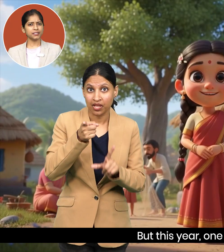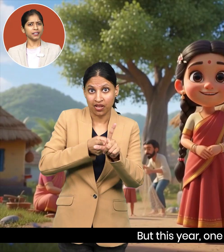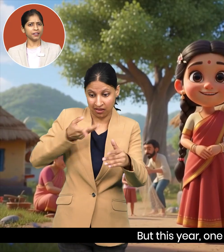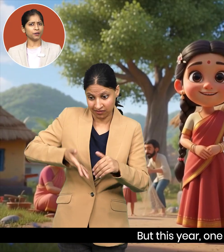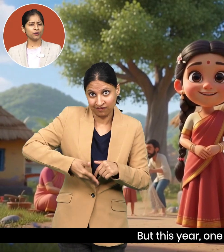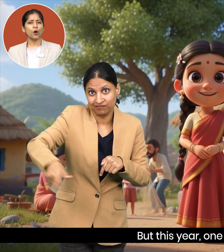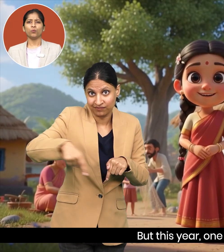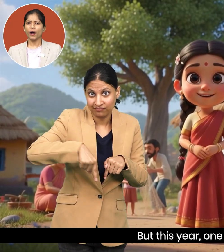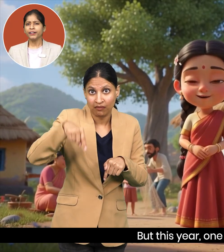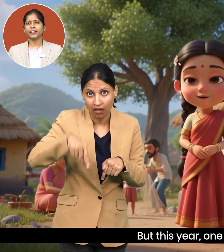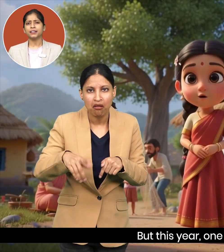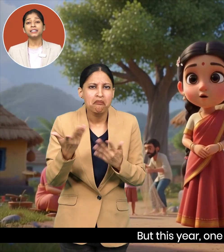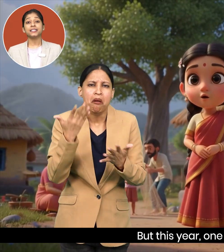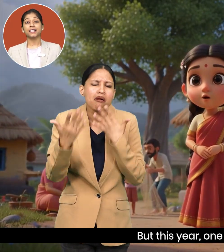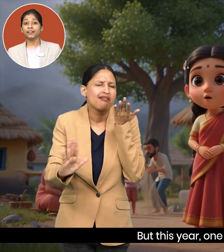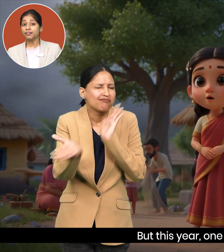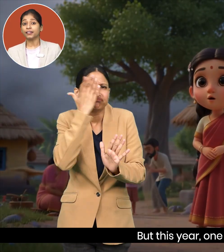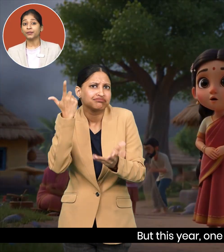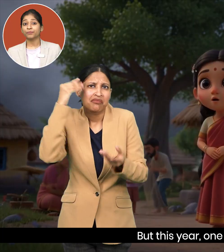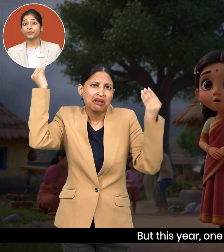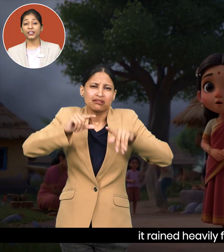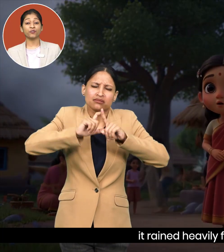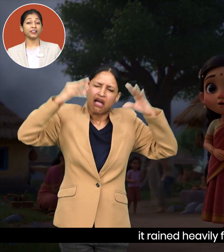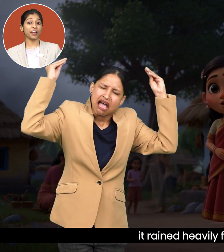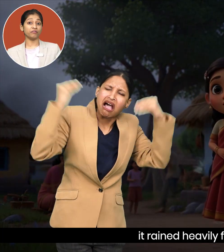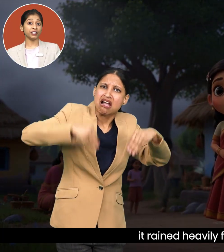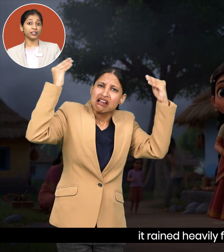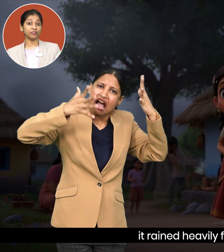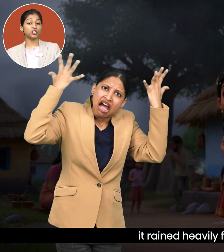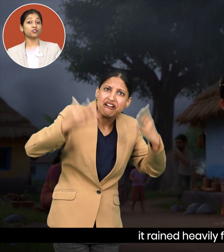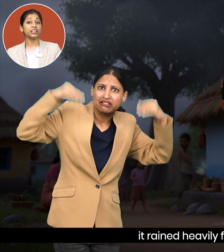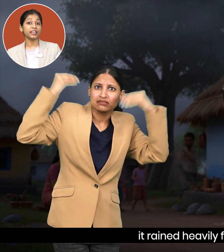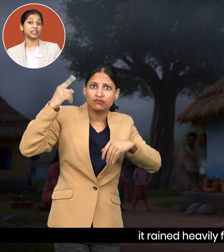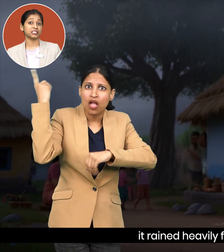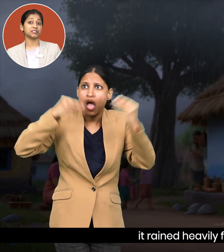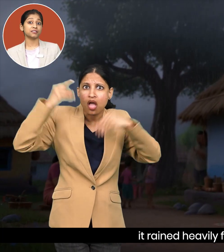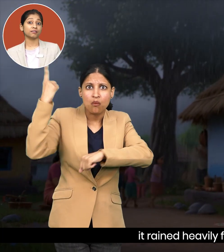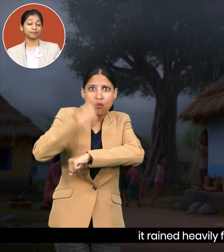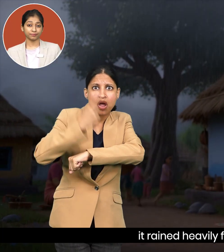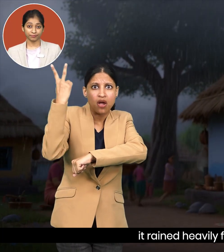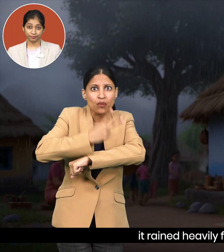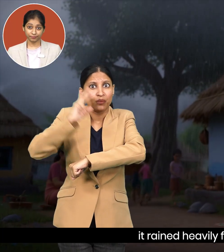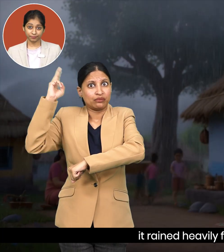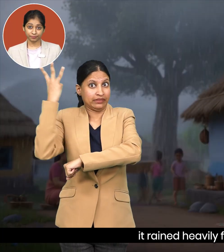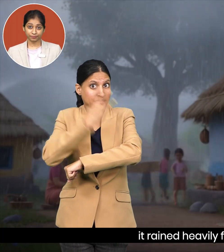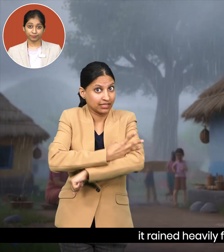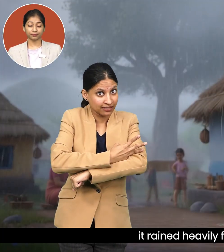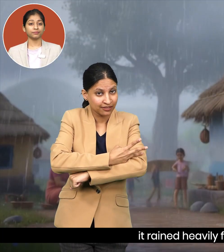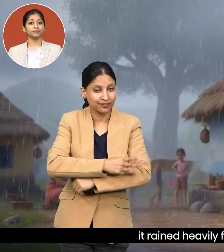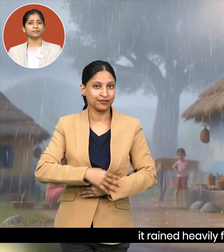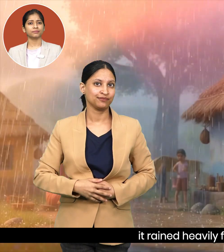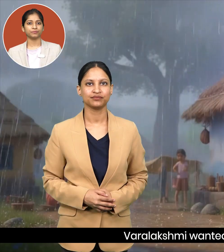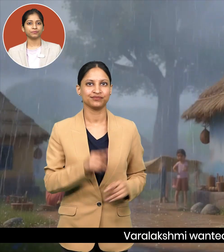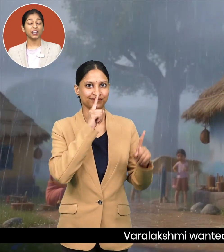But this year, one day, suddenly, it rained heavily for 3 days.